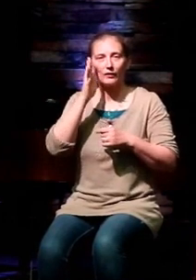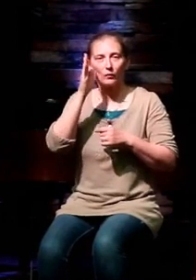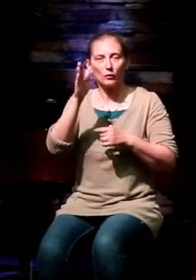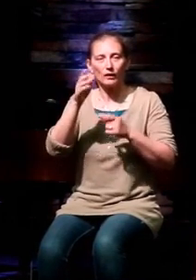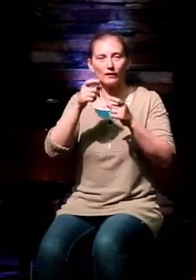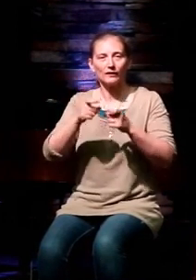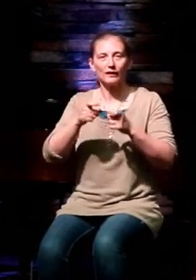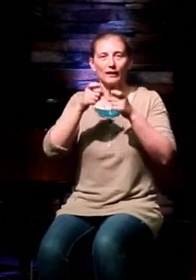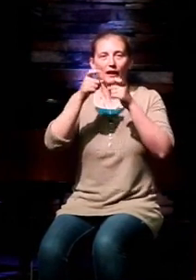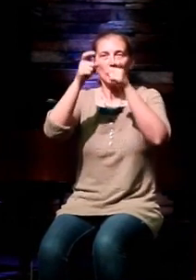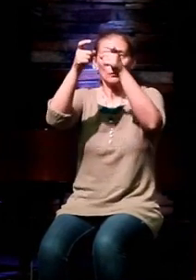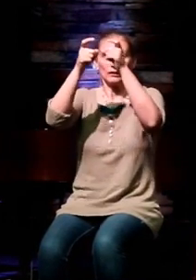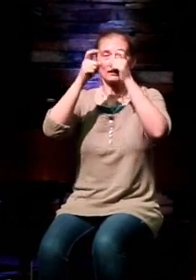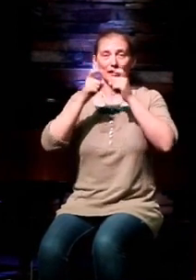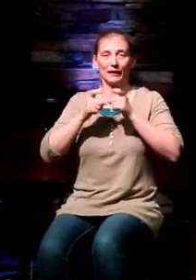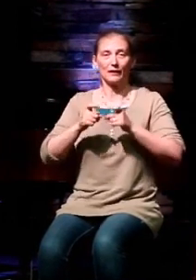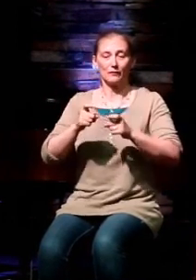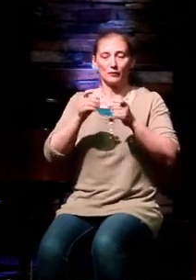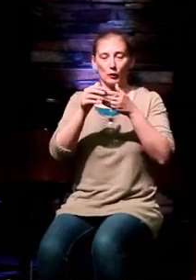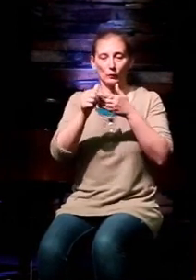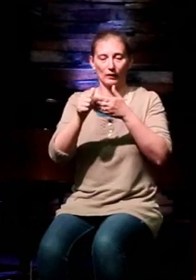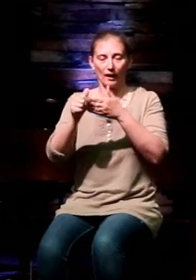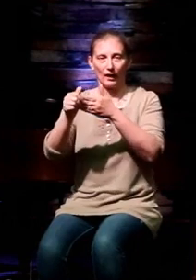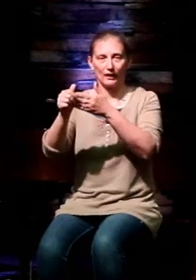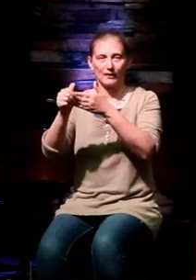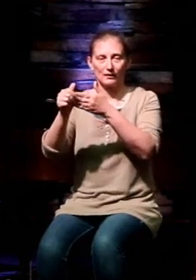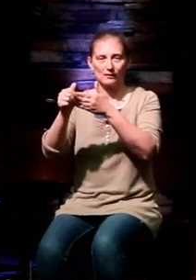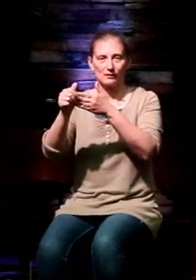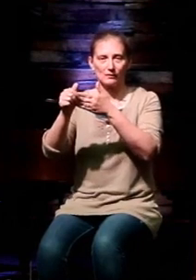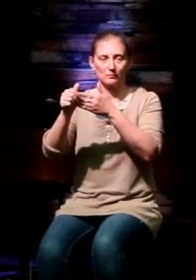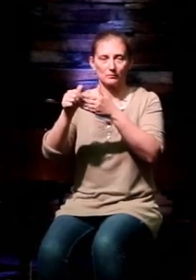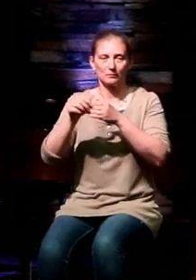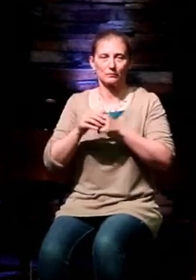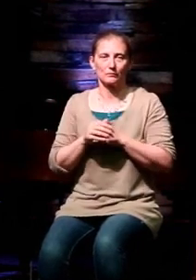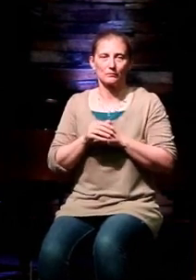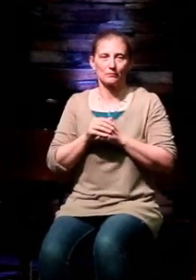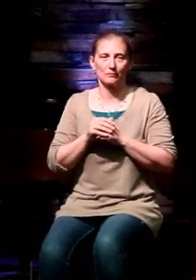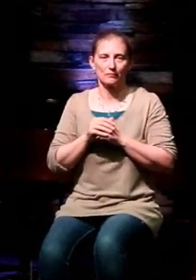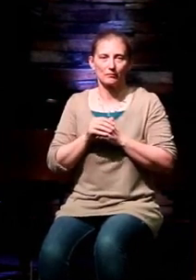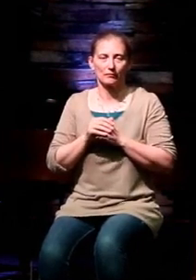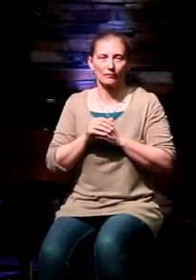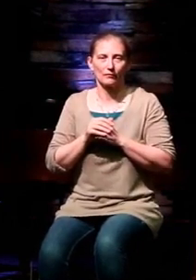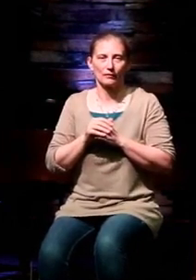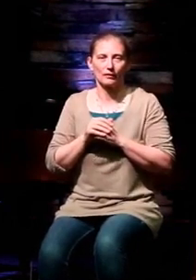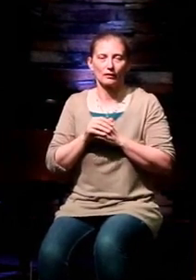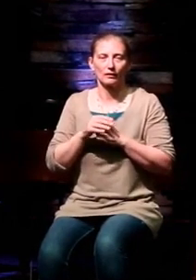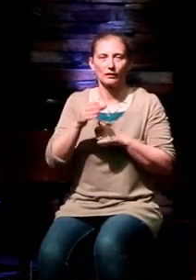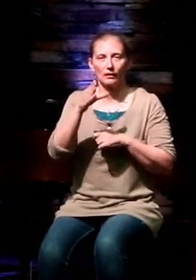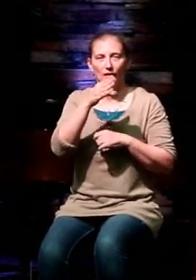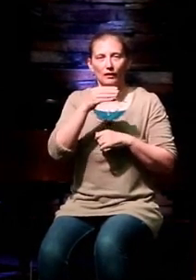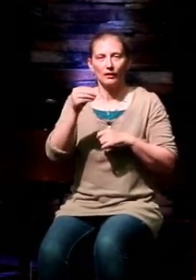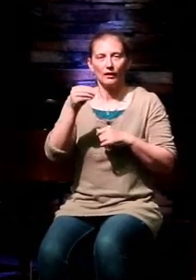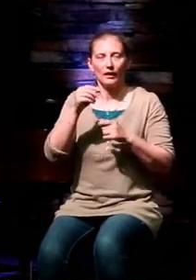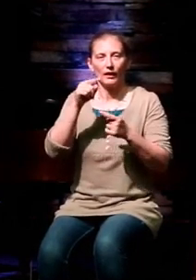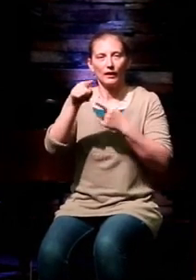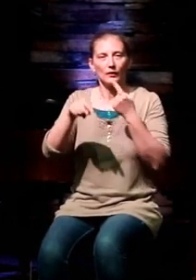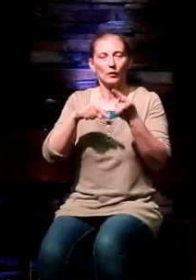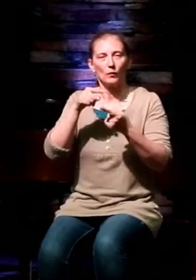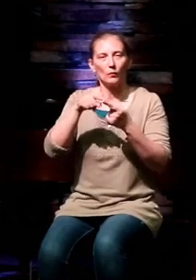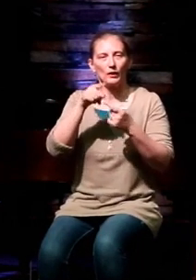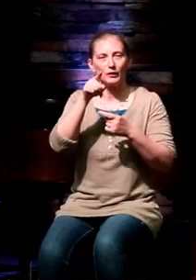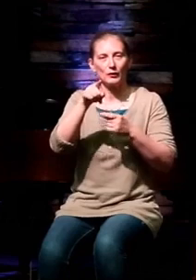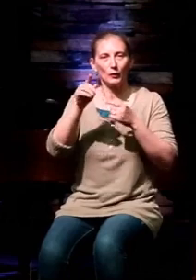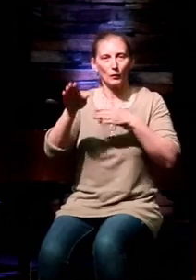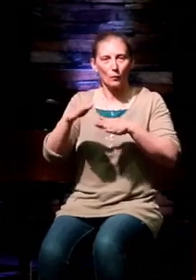people. You need to steer clear of going and being in that situation or whatever it might be. But when it comes down to it, when you're keeping in step with the